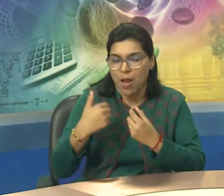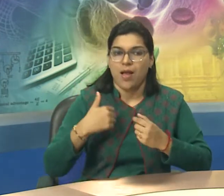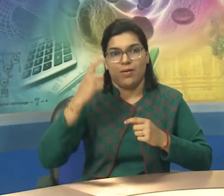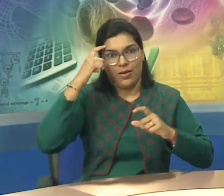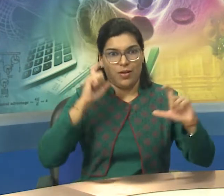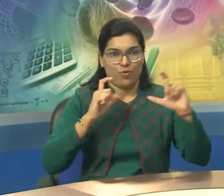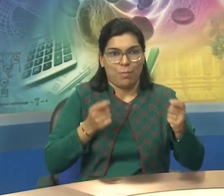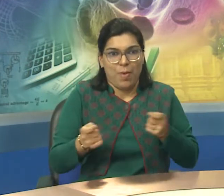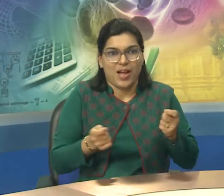and